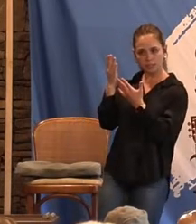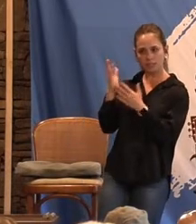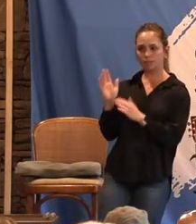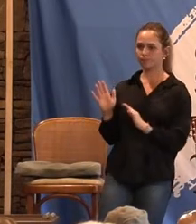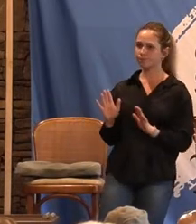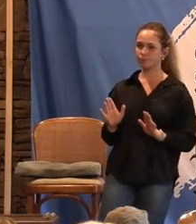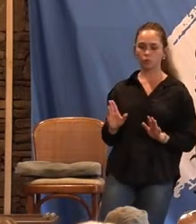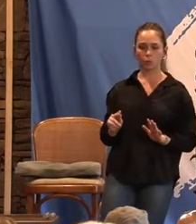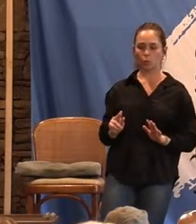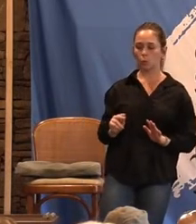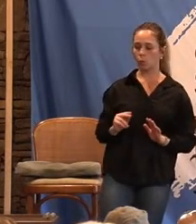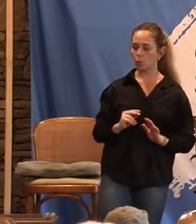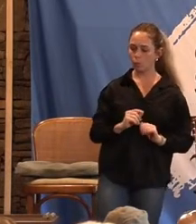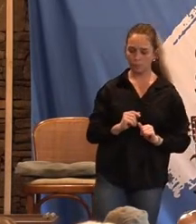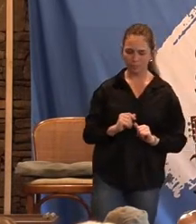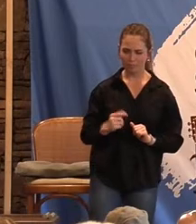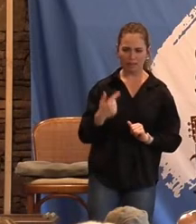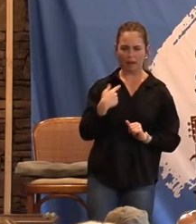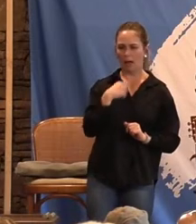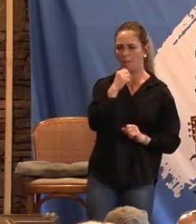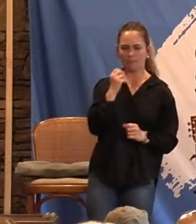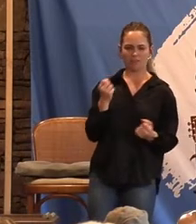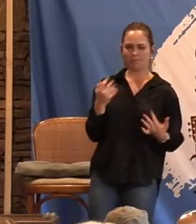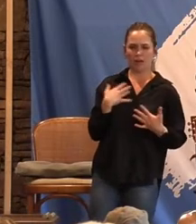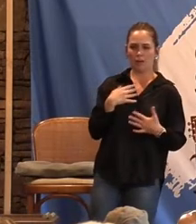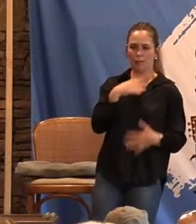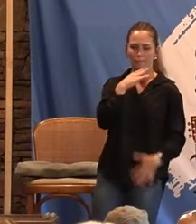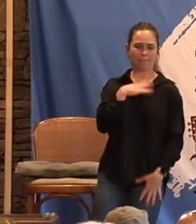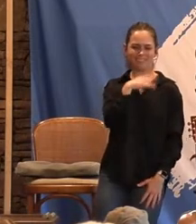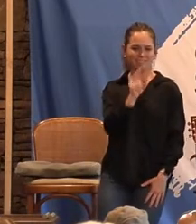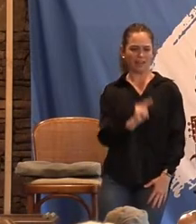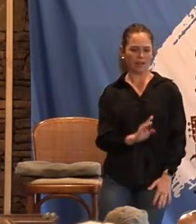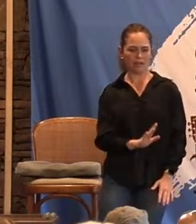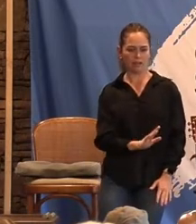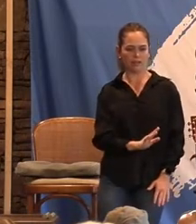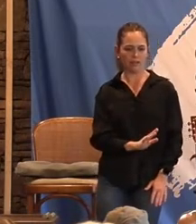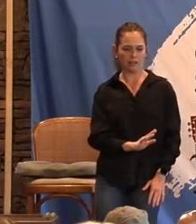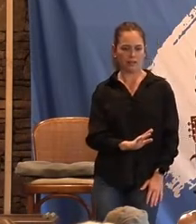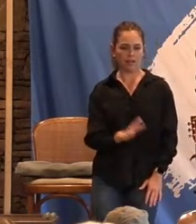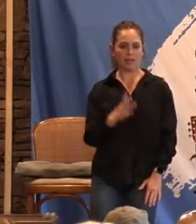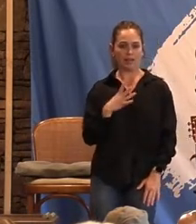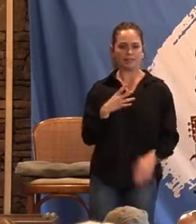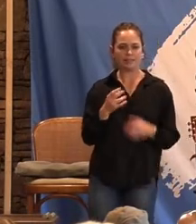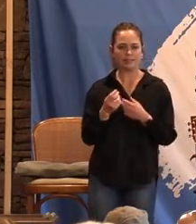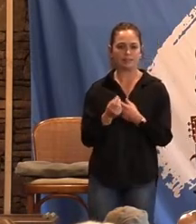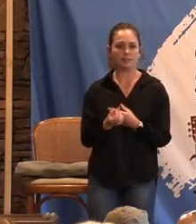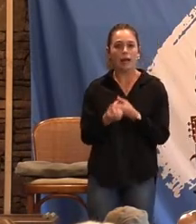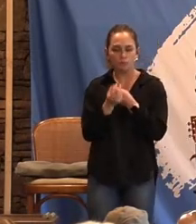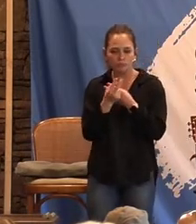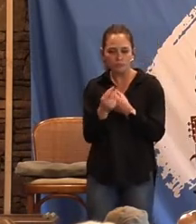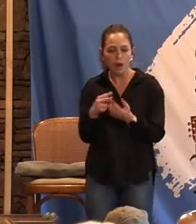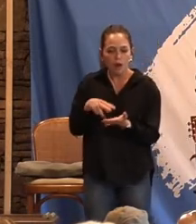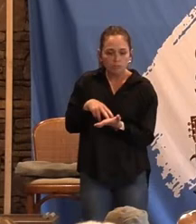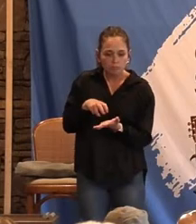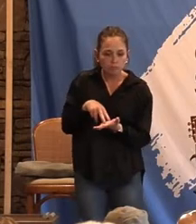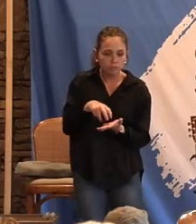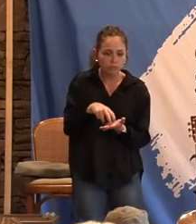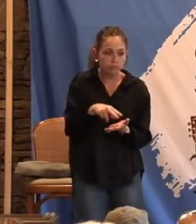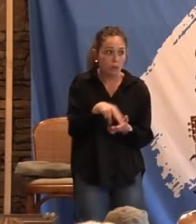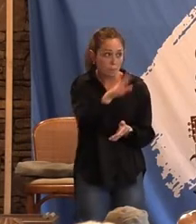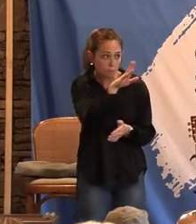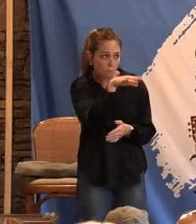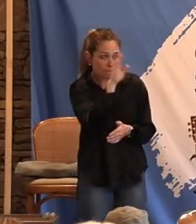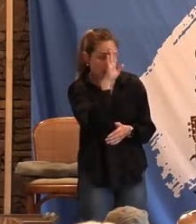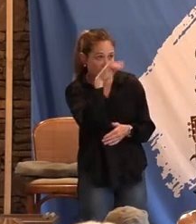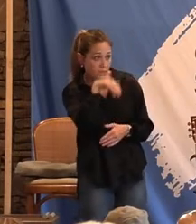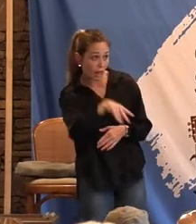no. He said, I'm not afraid of Miss Nana. Now, even the rabbit came down hopping. Mr.